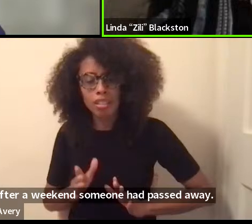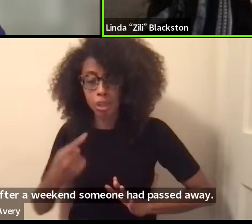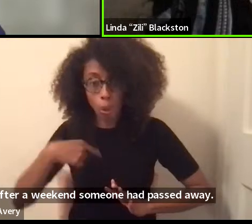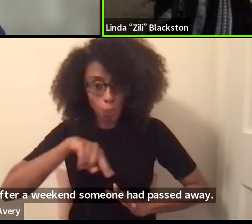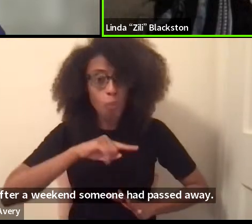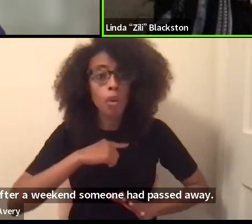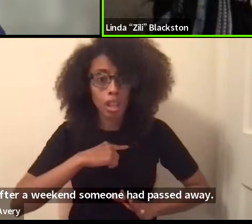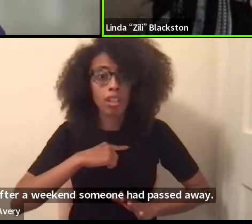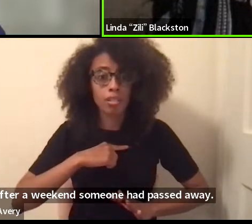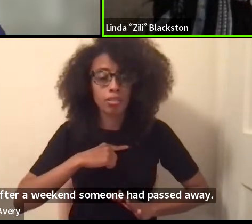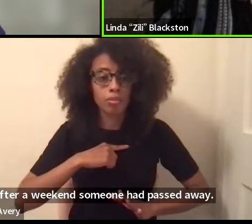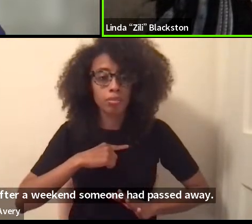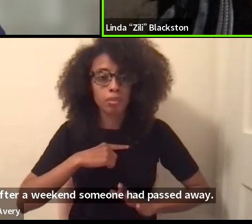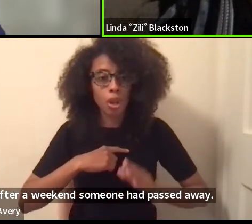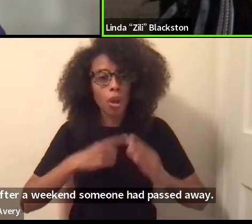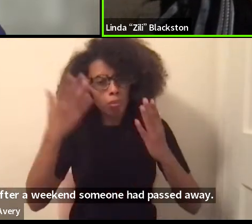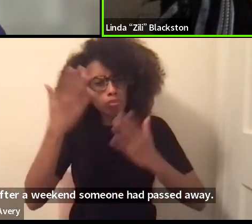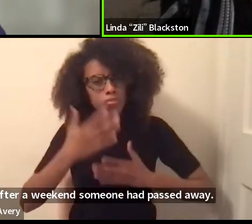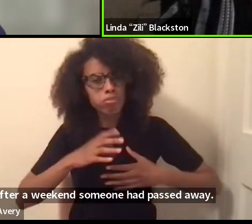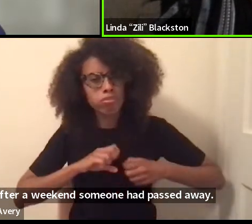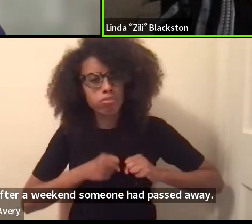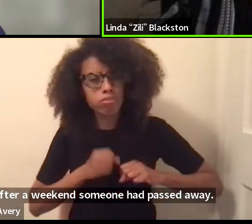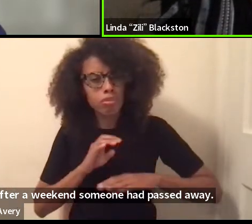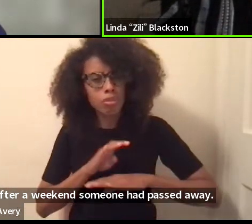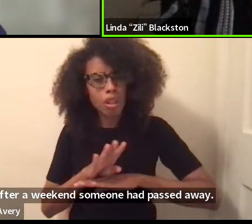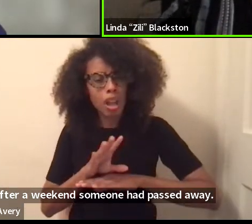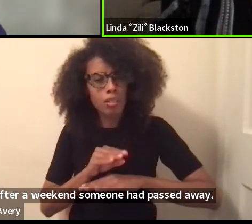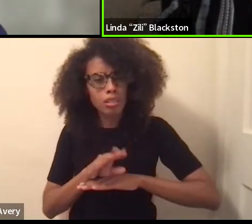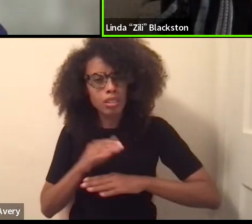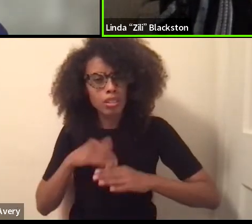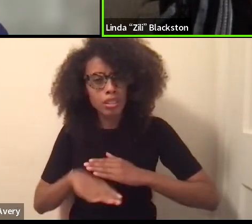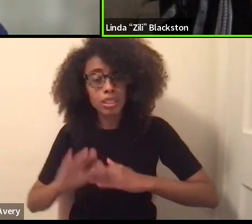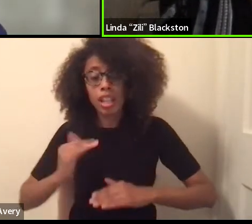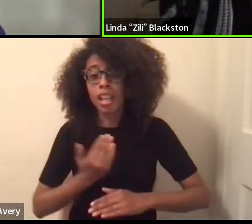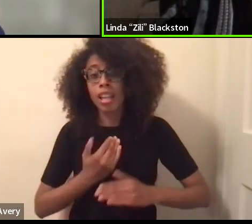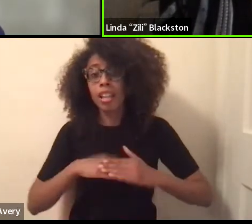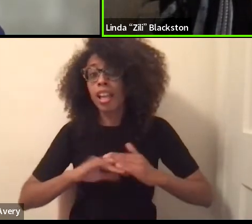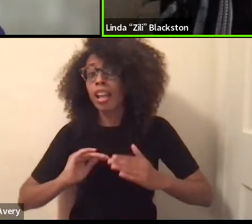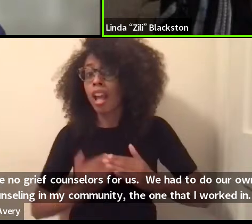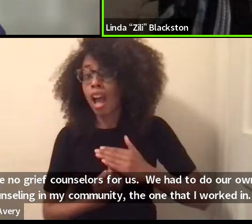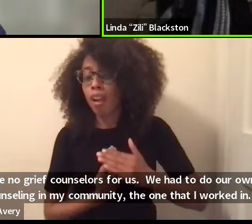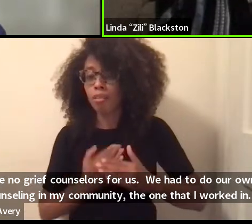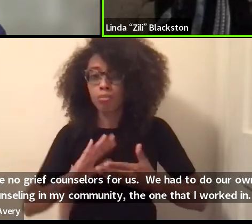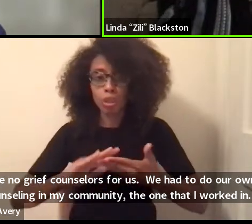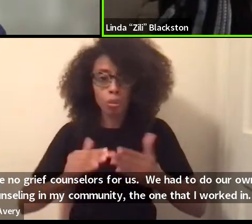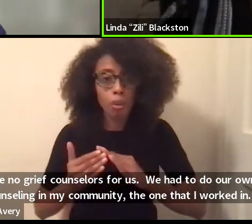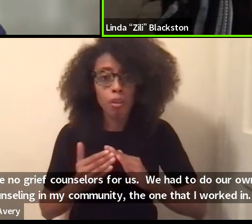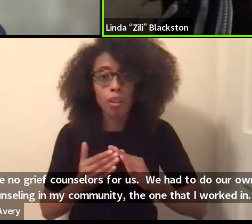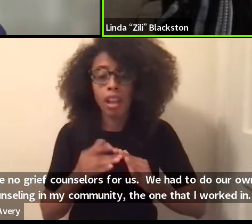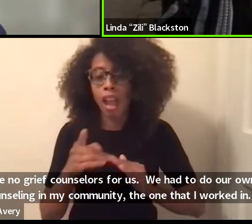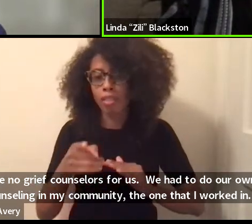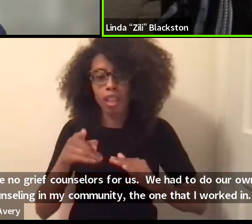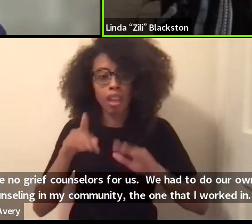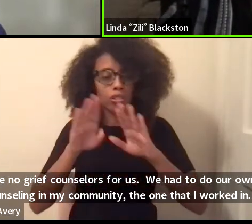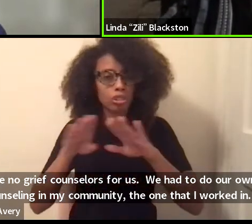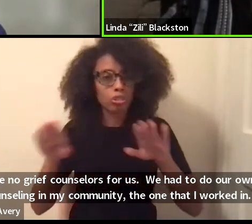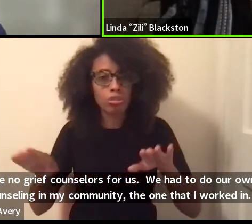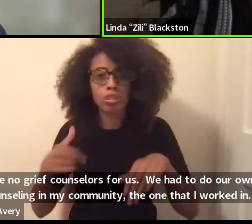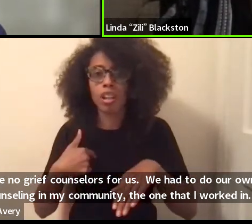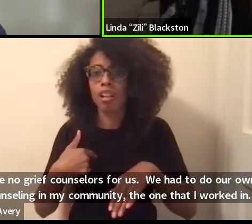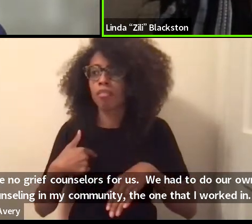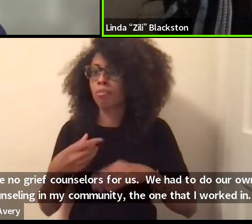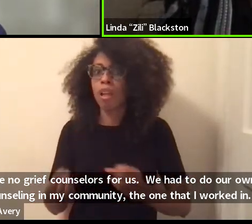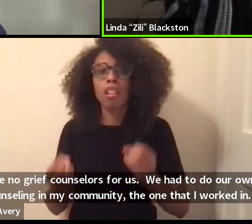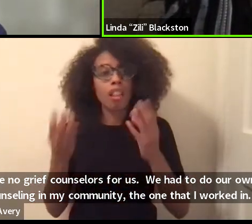counseling in my community, the one that I worked in. And these children have gone on, and a lot of them have become